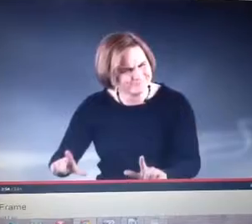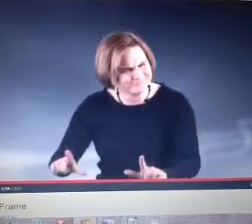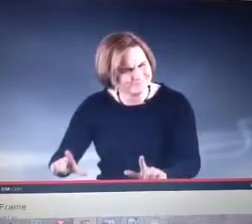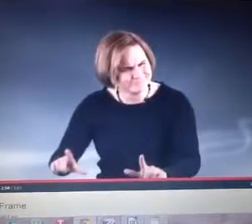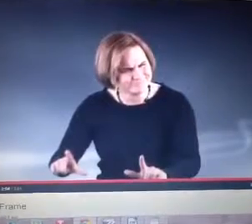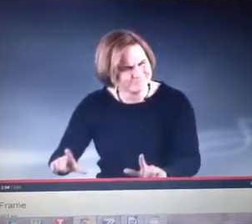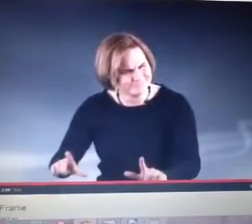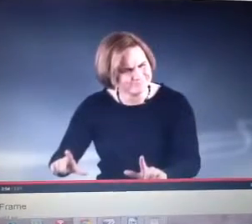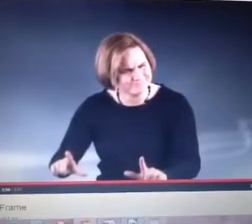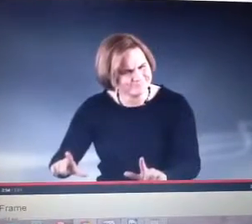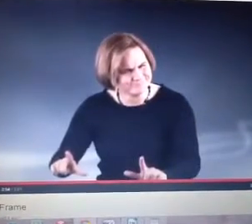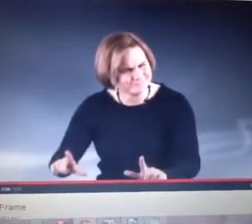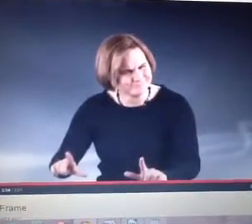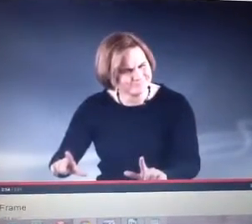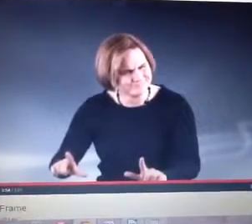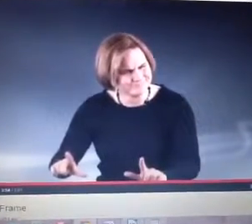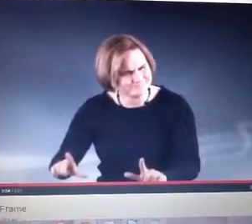basement. Don't get me wrong, they were nice.